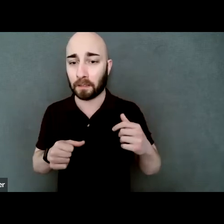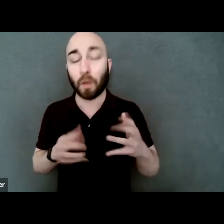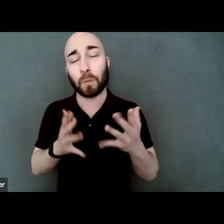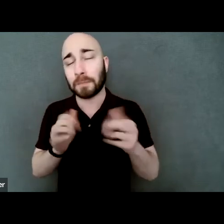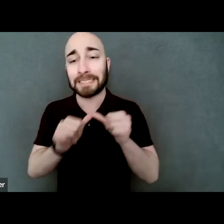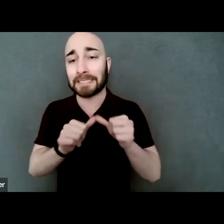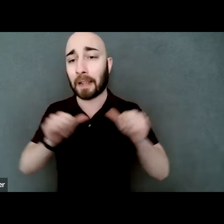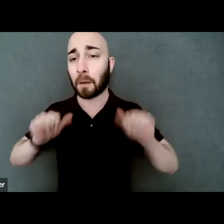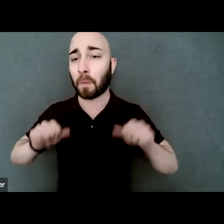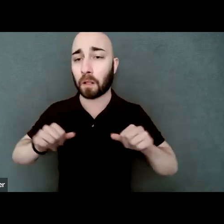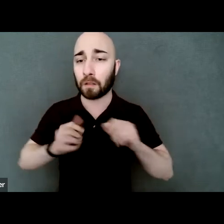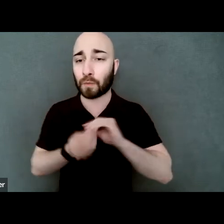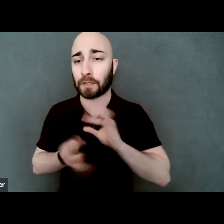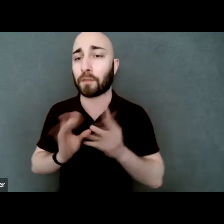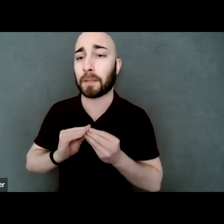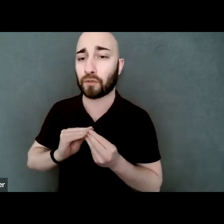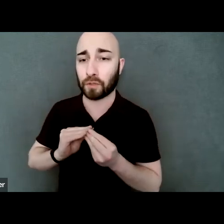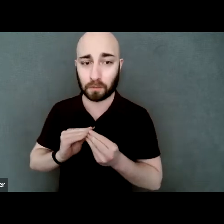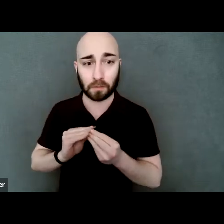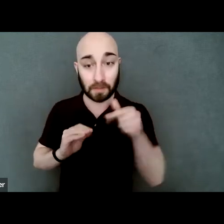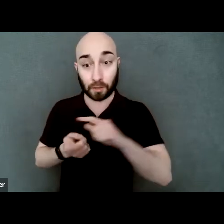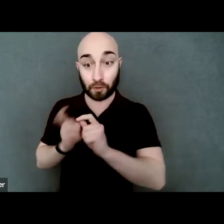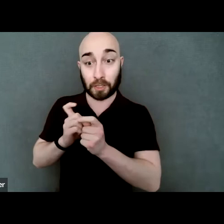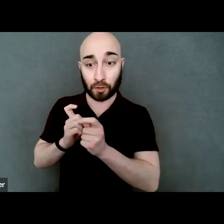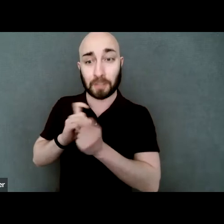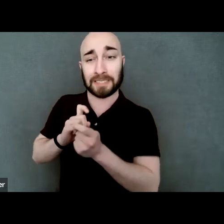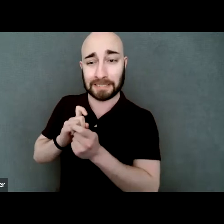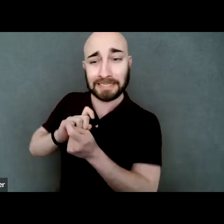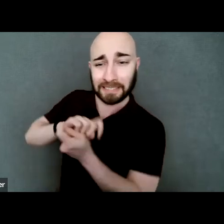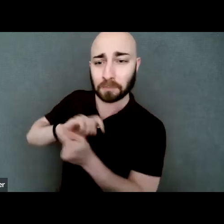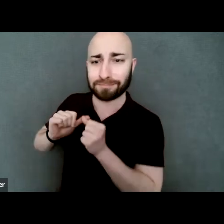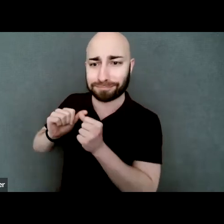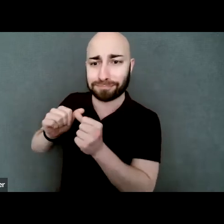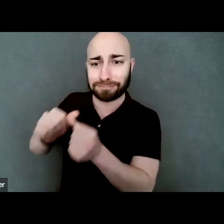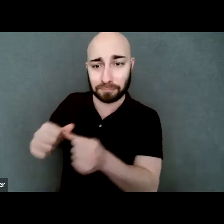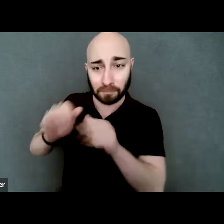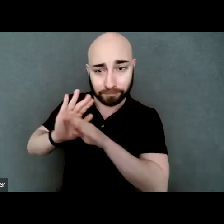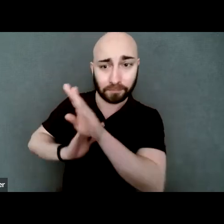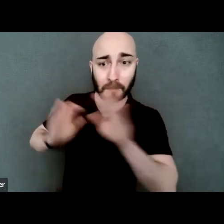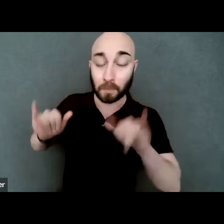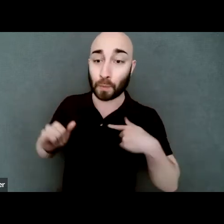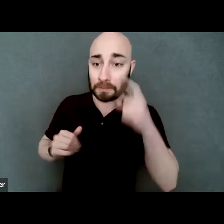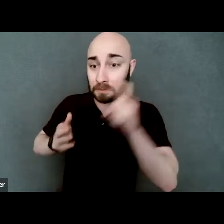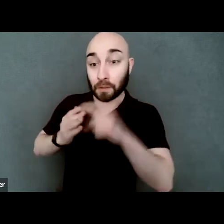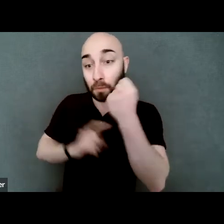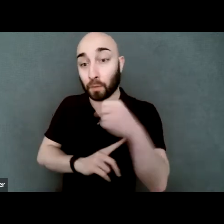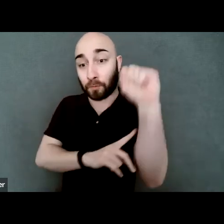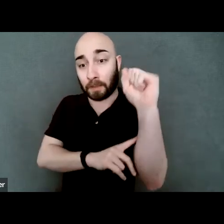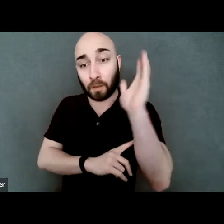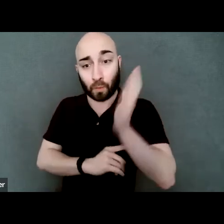sustainable transformation. That's what we see this guided pathways as. And we see it as a movement that's going to